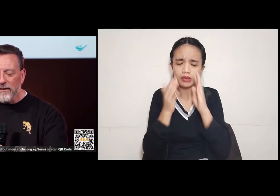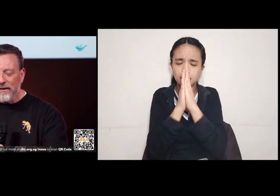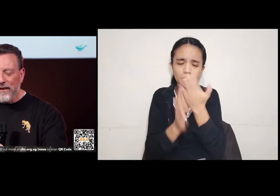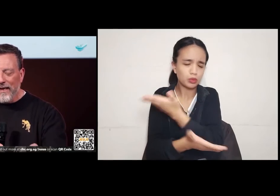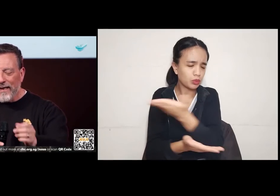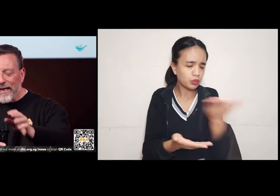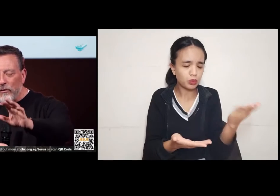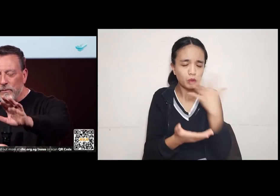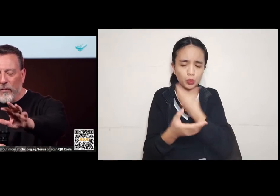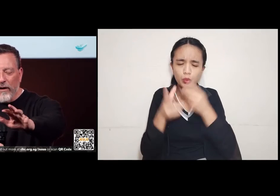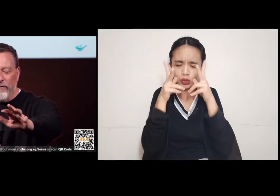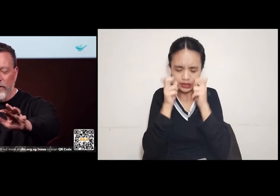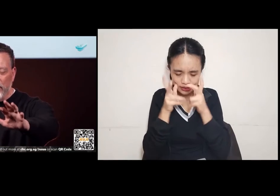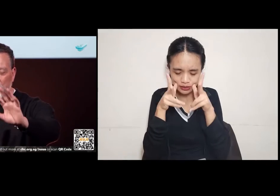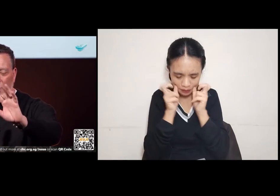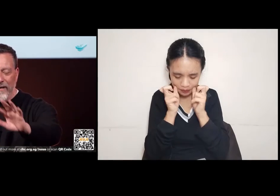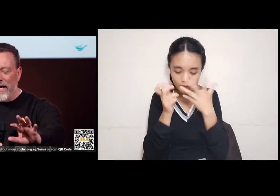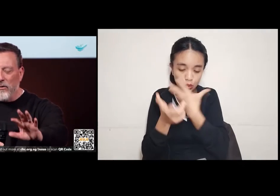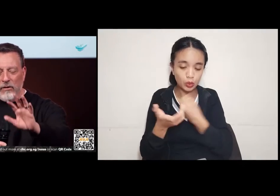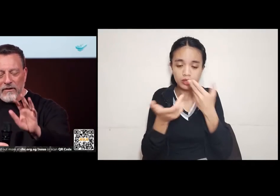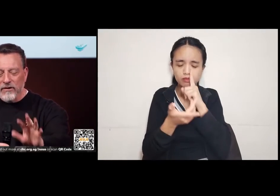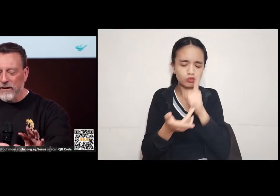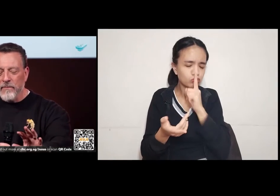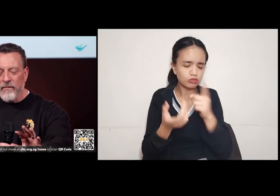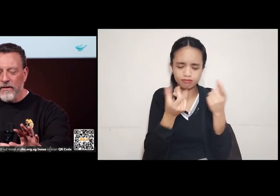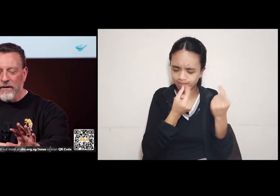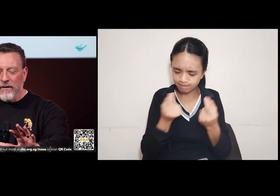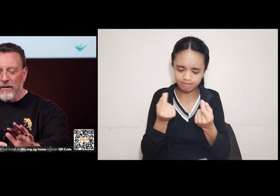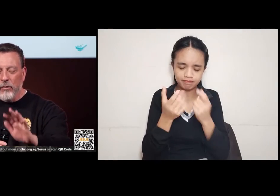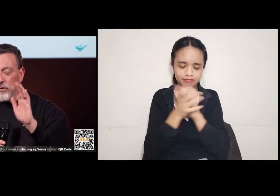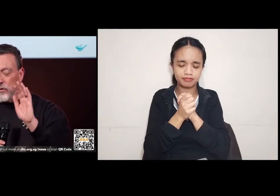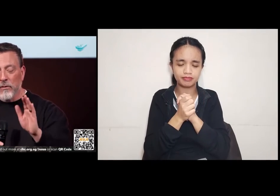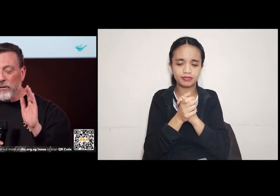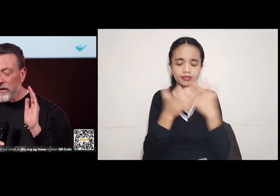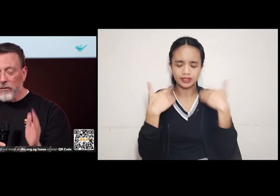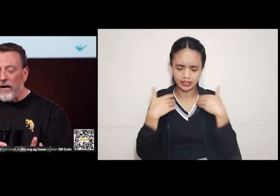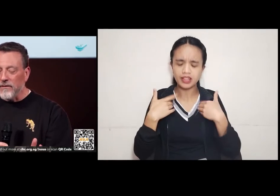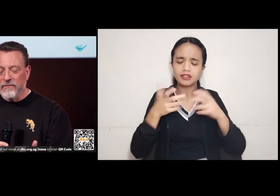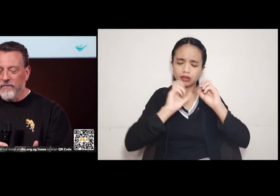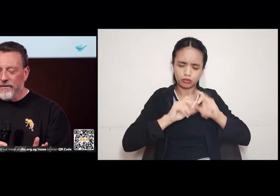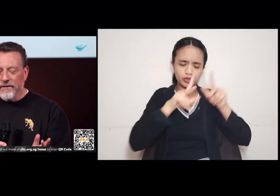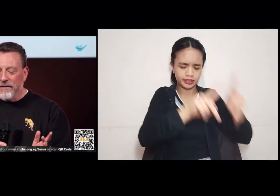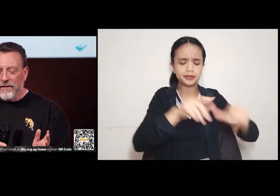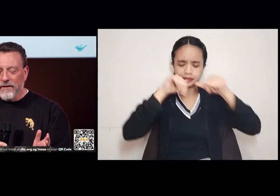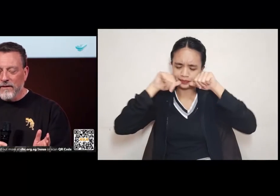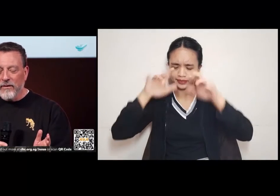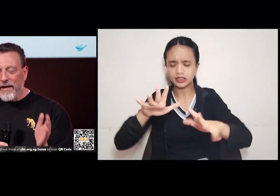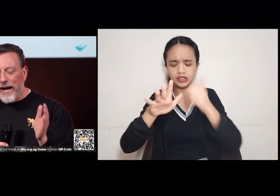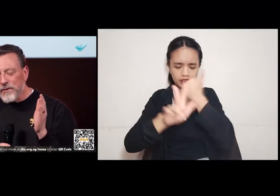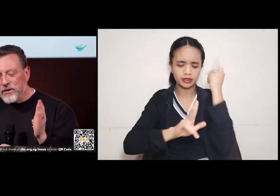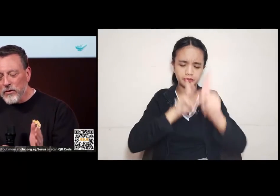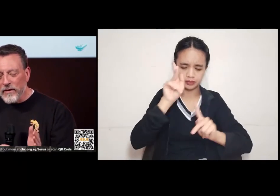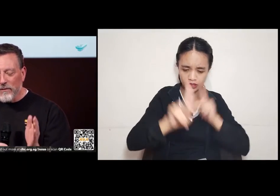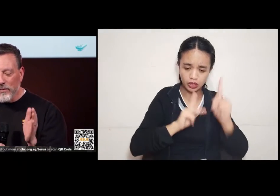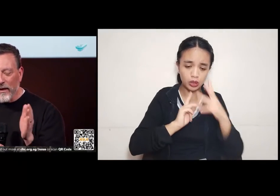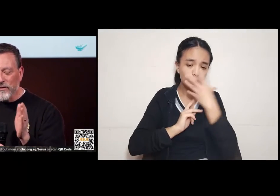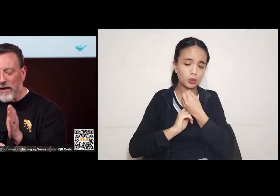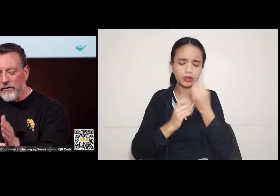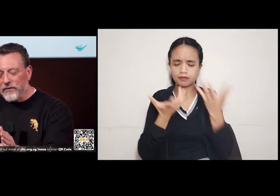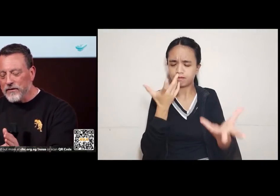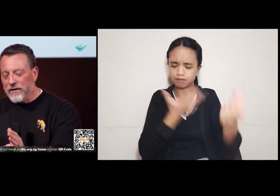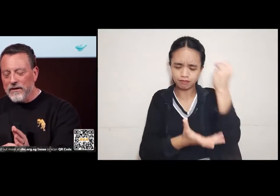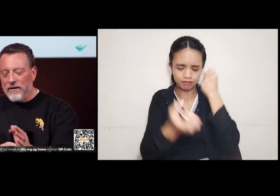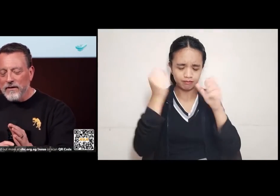good. And God, I want to pray for those right now who are listening, who are doing really well, who have the opportunity to